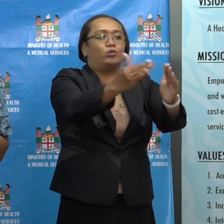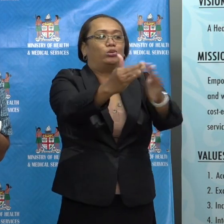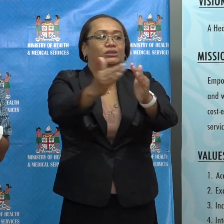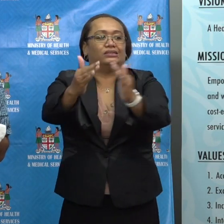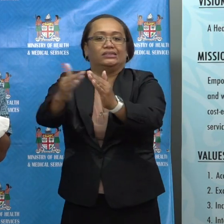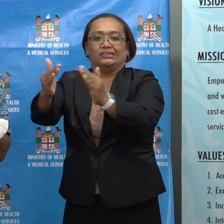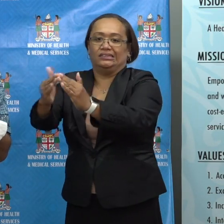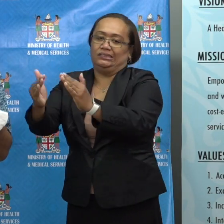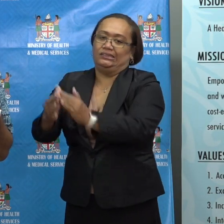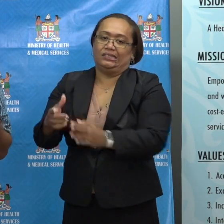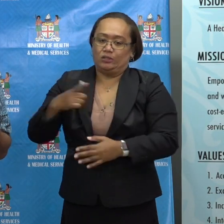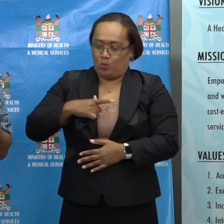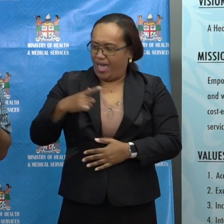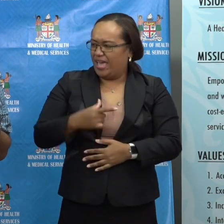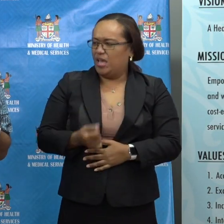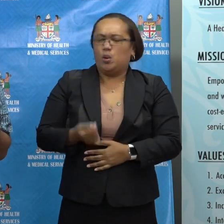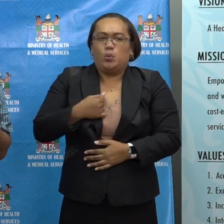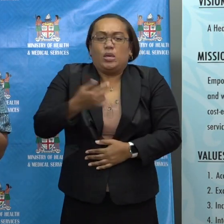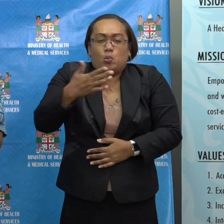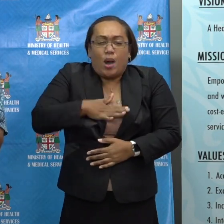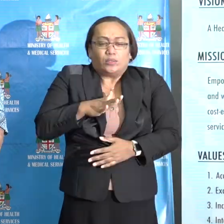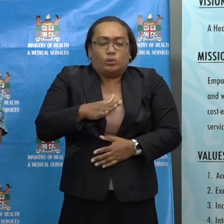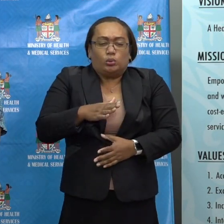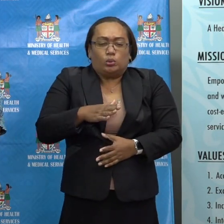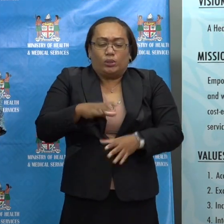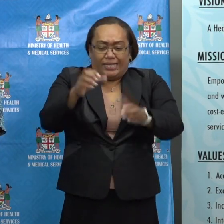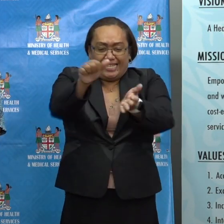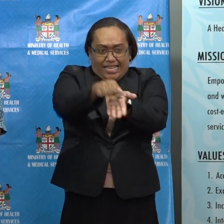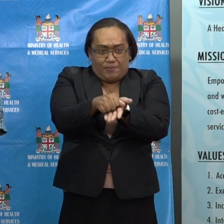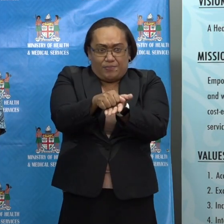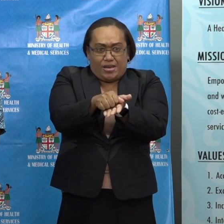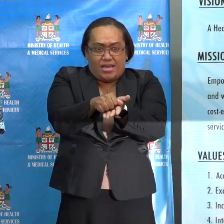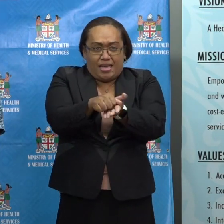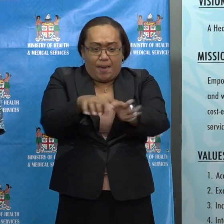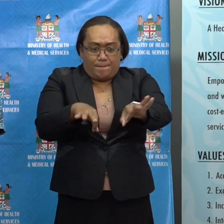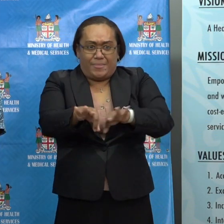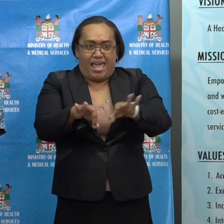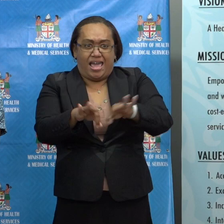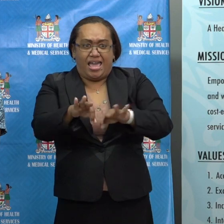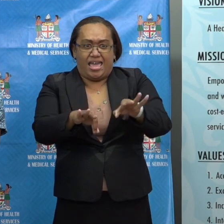the interest of sorting out our containment plan, we would like to keep our information to that much.